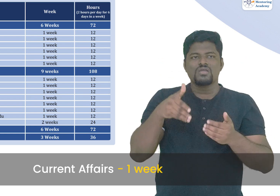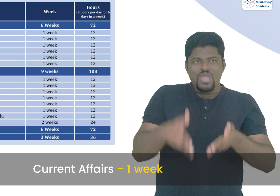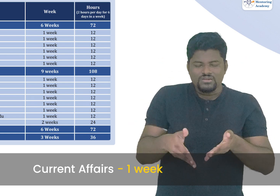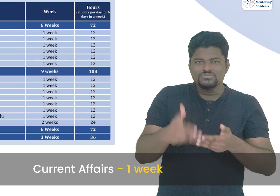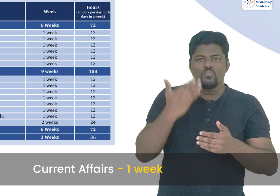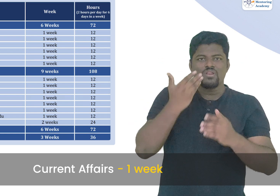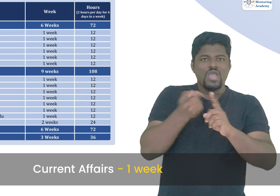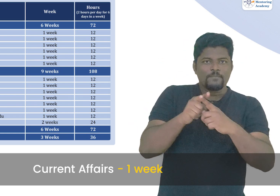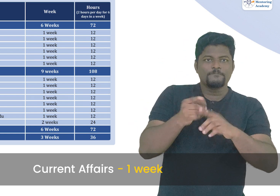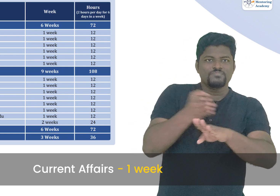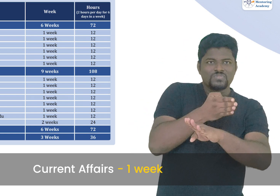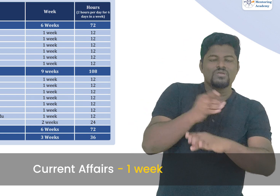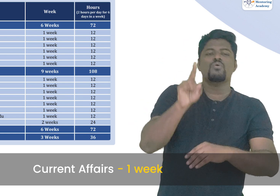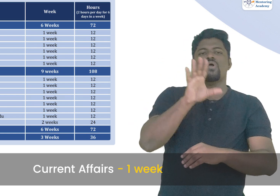Current Affairs 1 week.